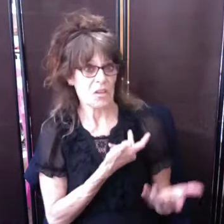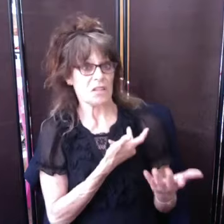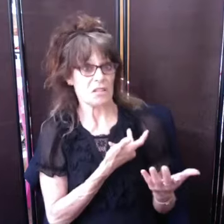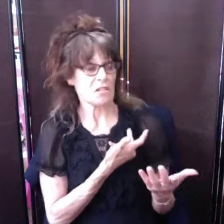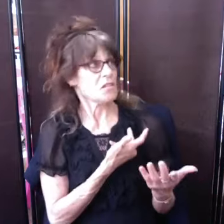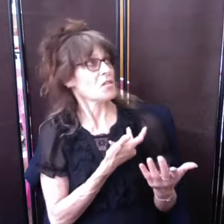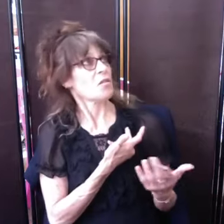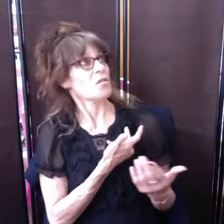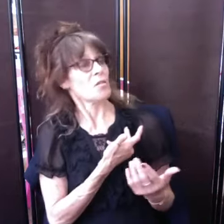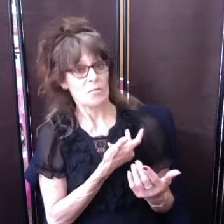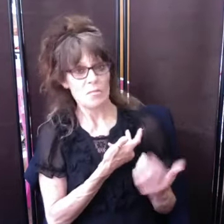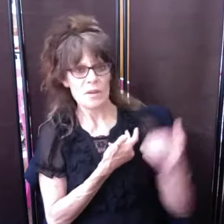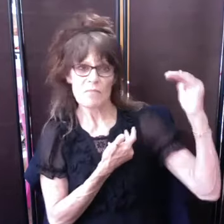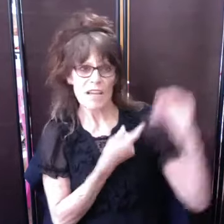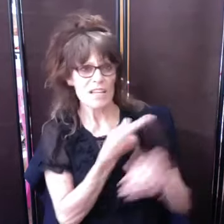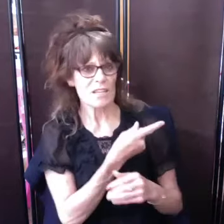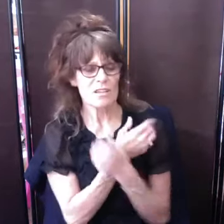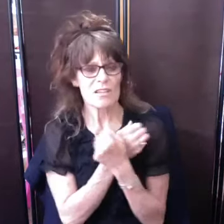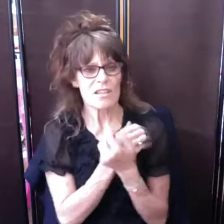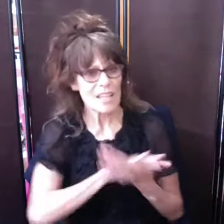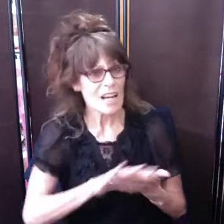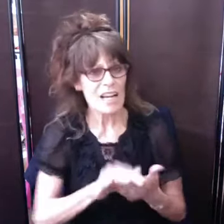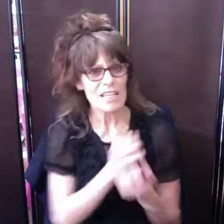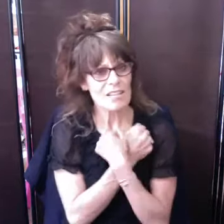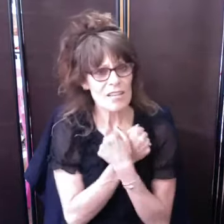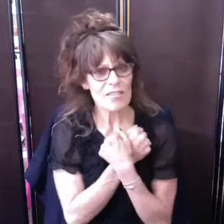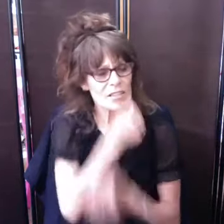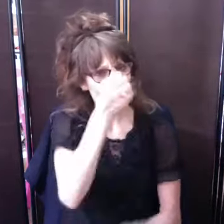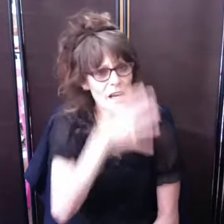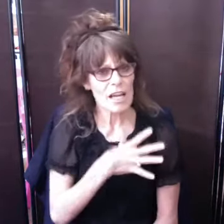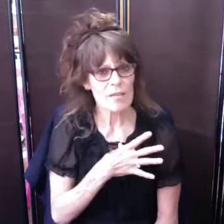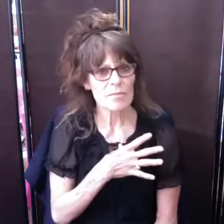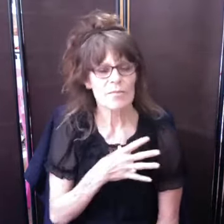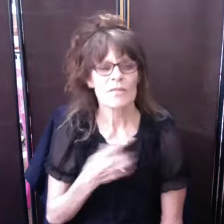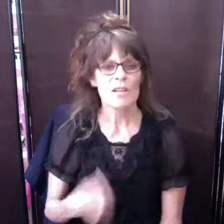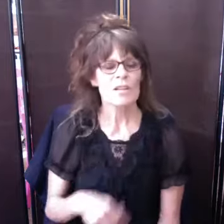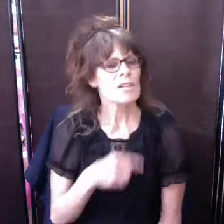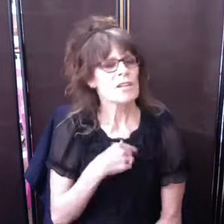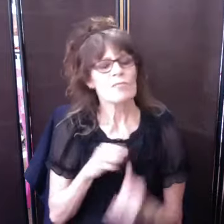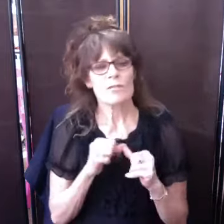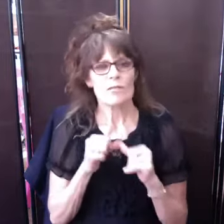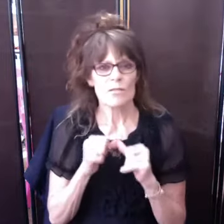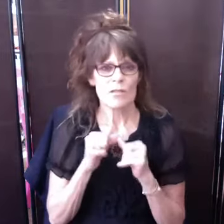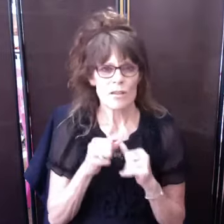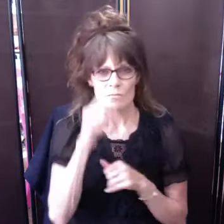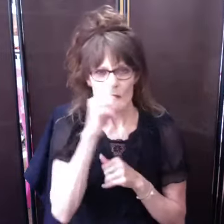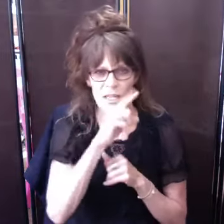soul, kind, loving heart. And, we rocked along, and my stepdad was a stockbroker. He had an